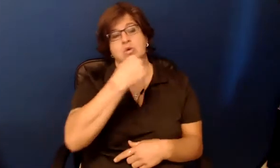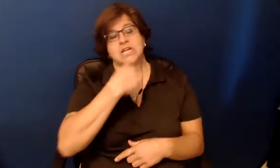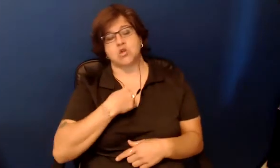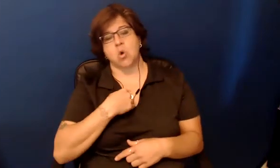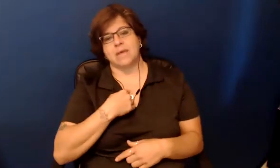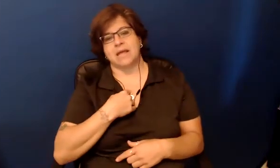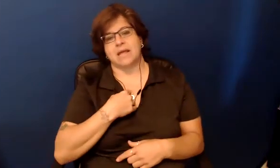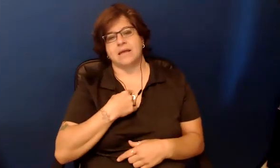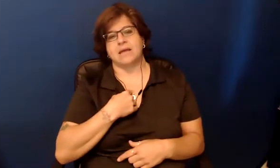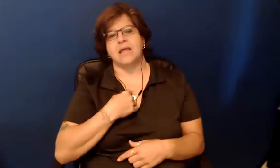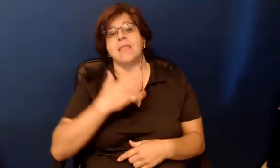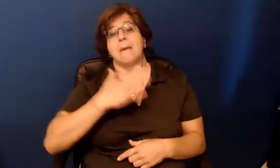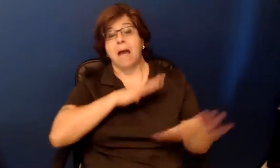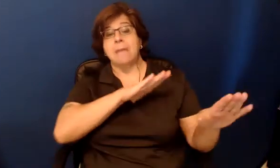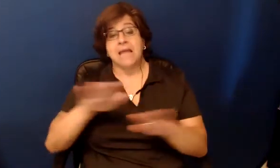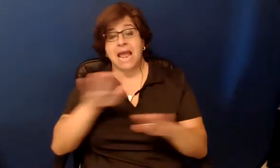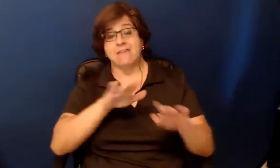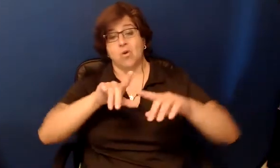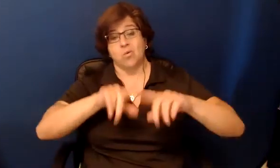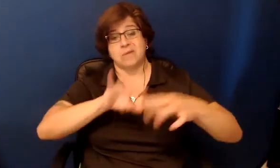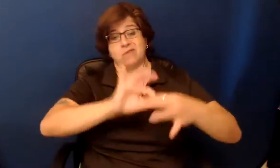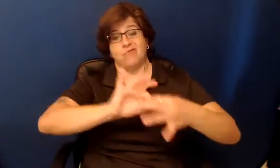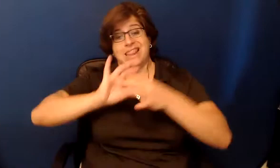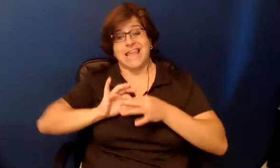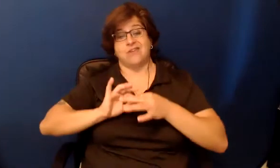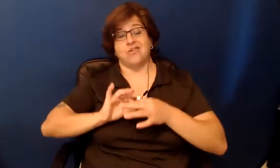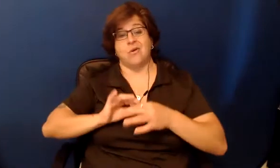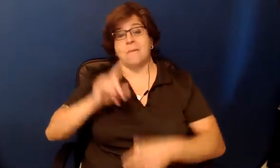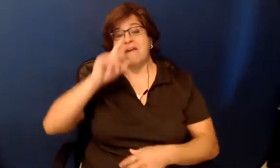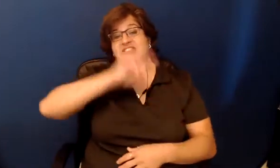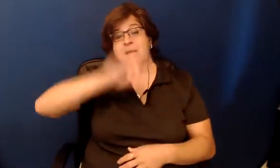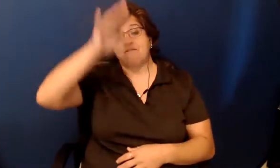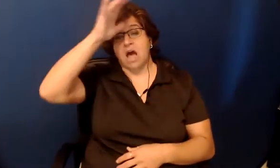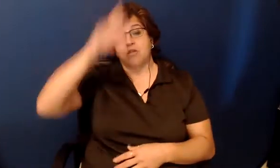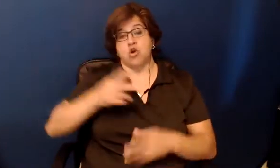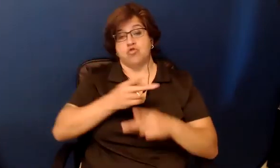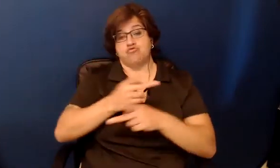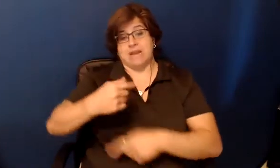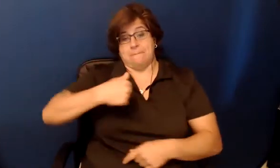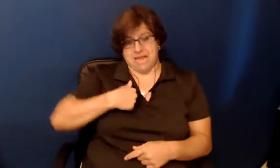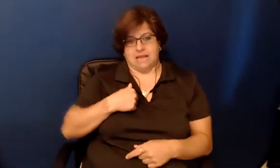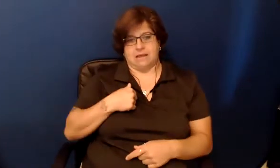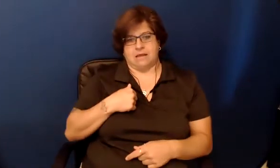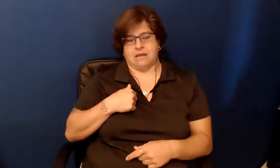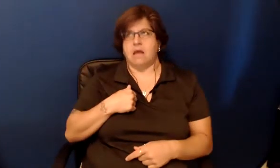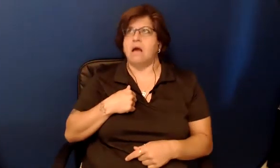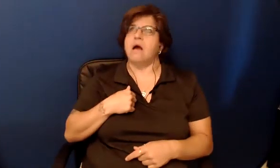forth. And he says, you were only doing what had been done to you. That's what it is, Holy